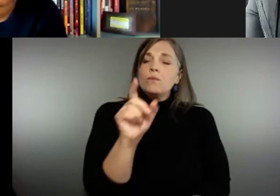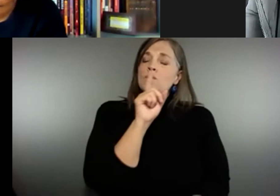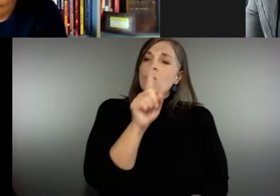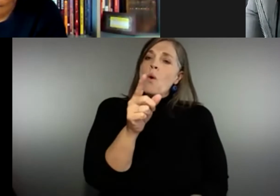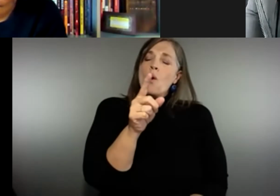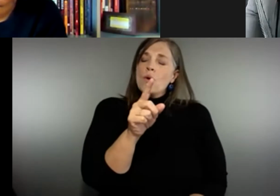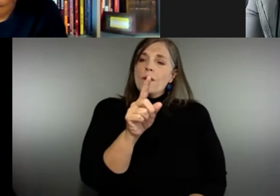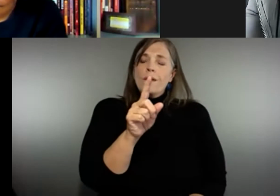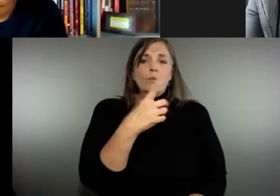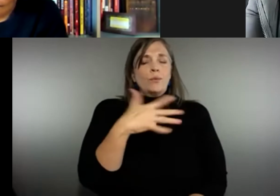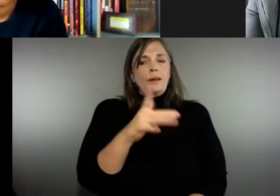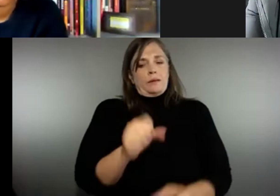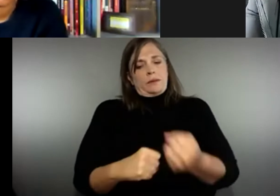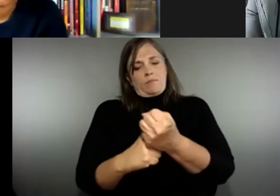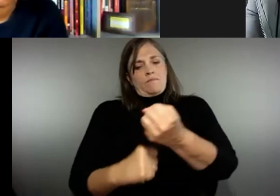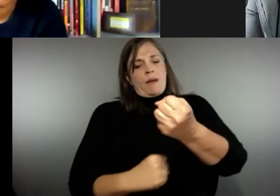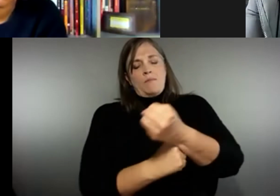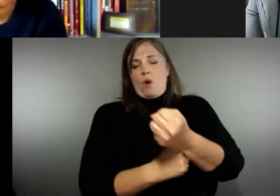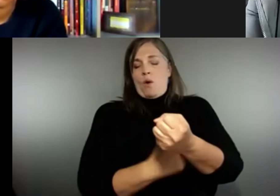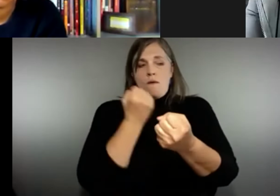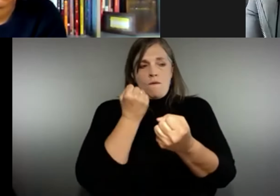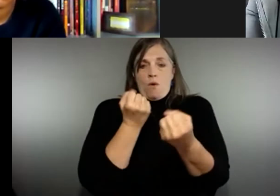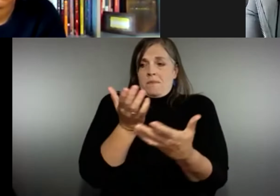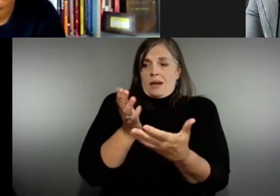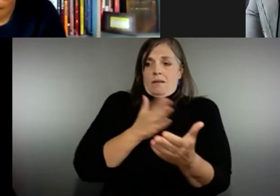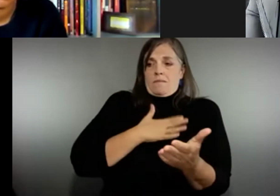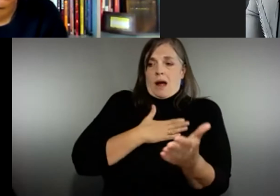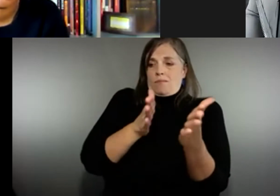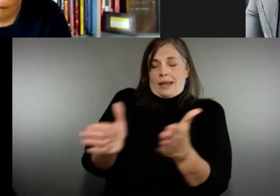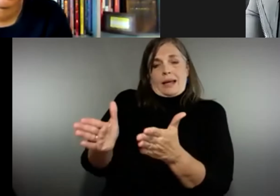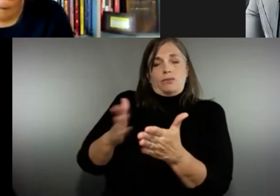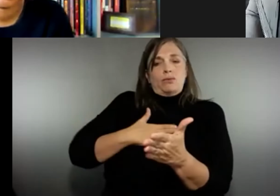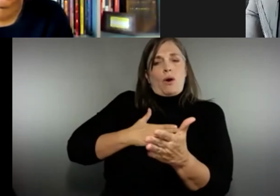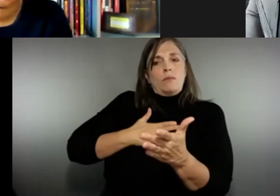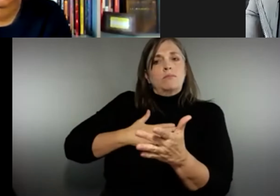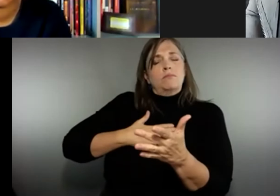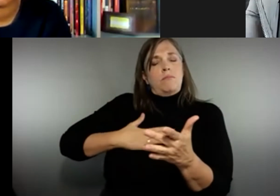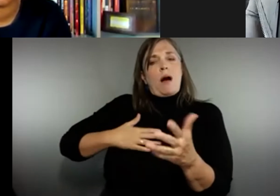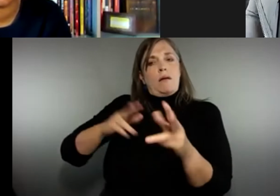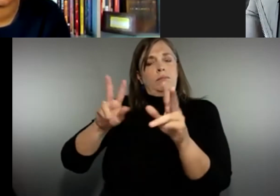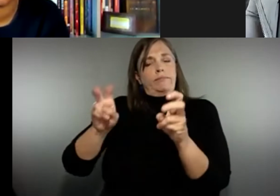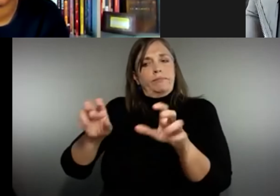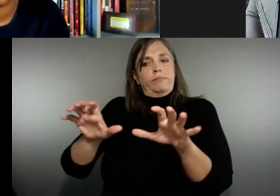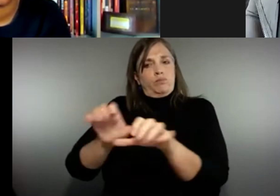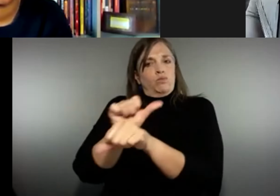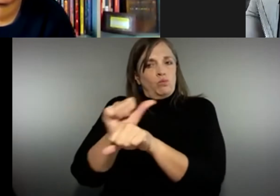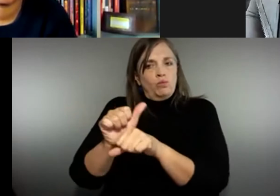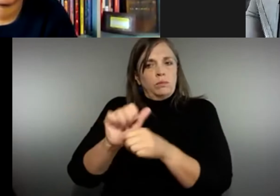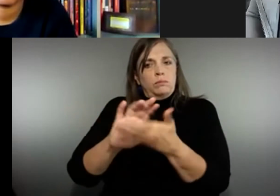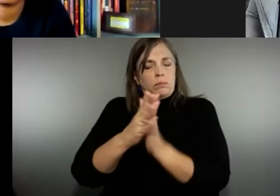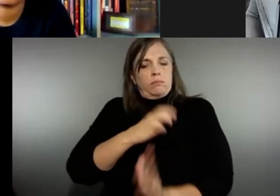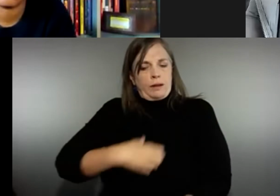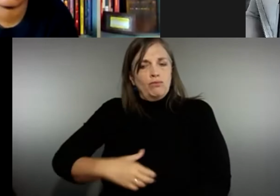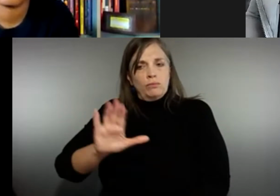the plans in my platform um you know we need to make sure that they are integrated relatively seamlessly